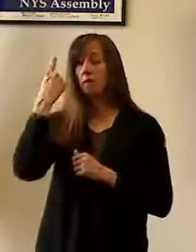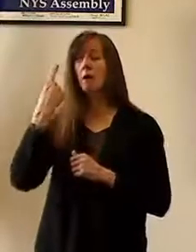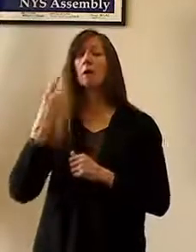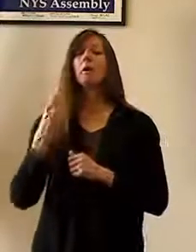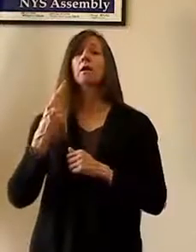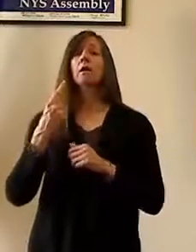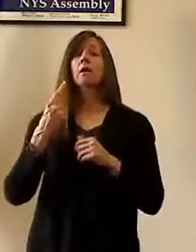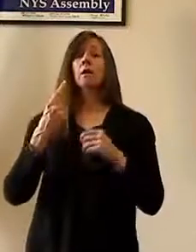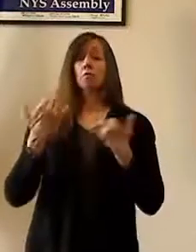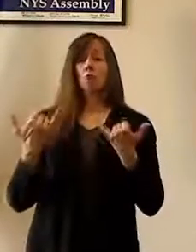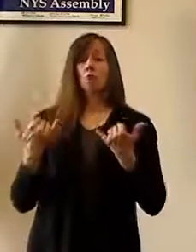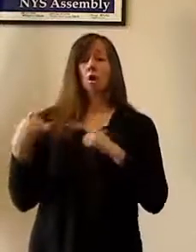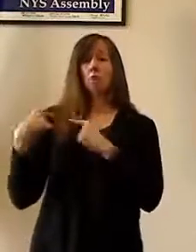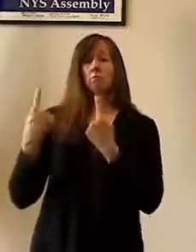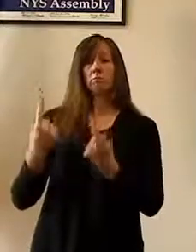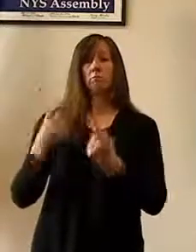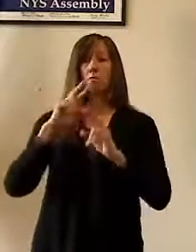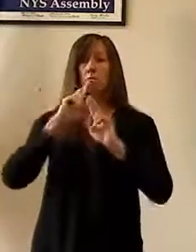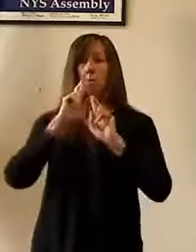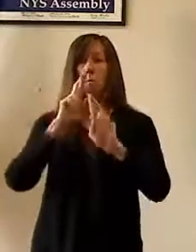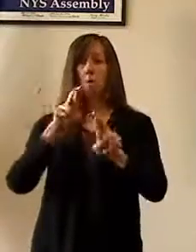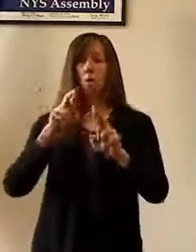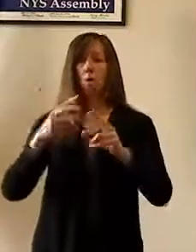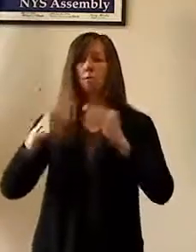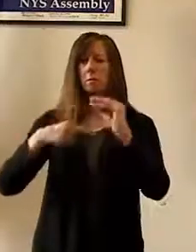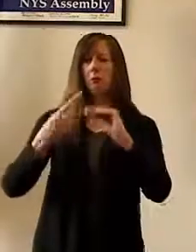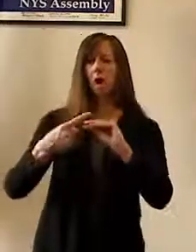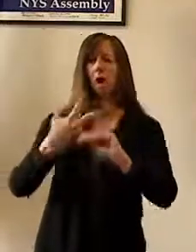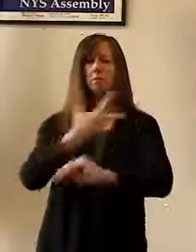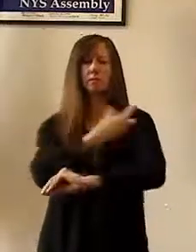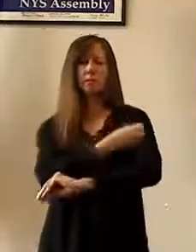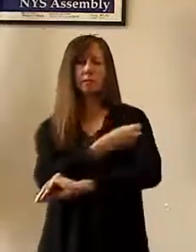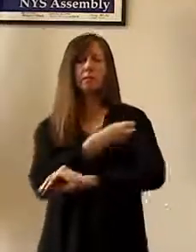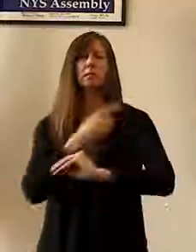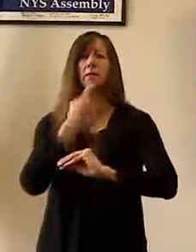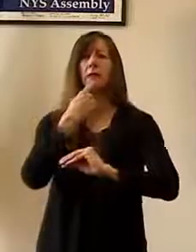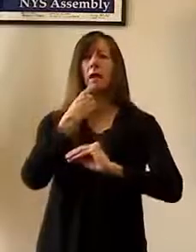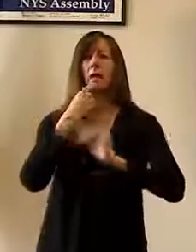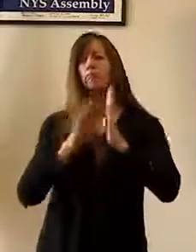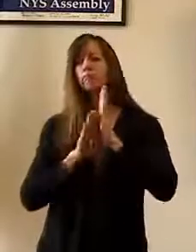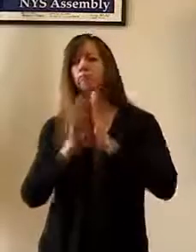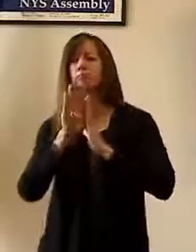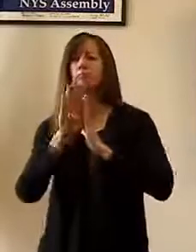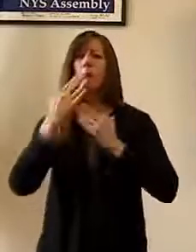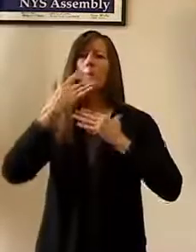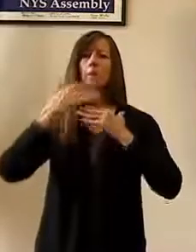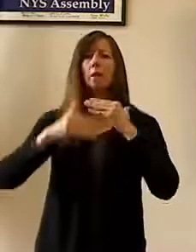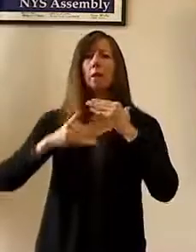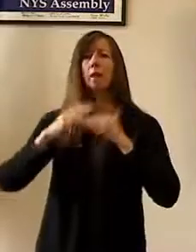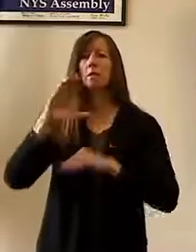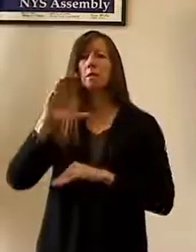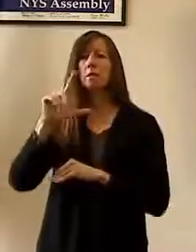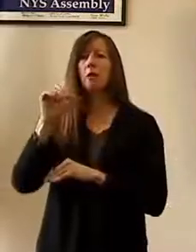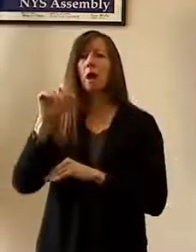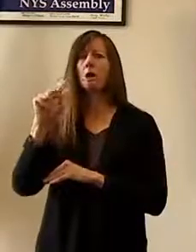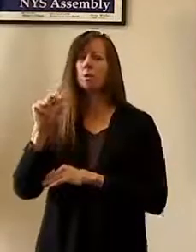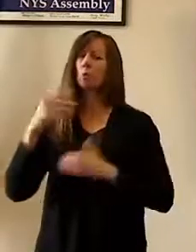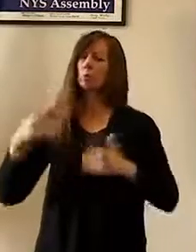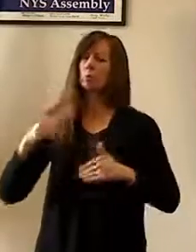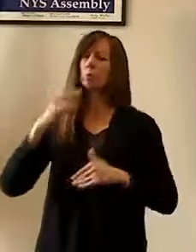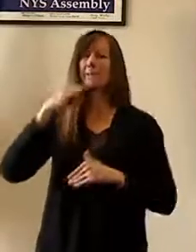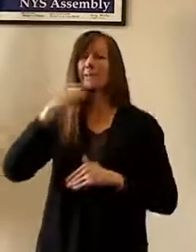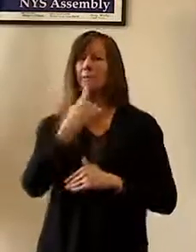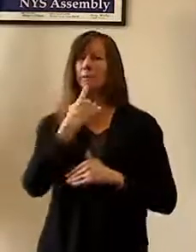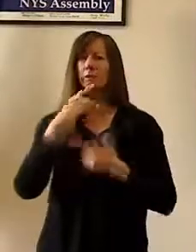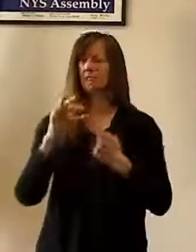reported is a complex and a serious or special type of blood clots. It